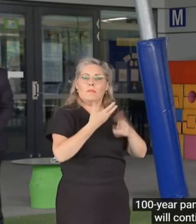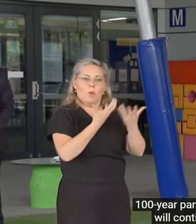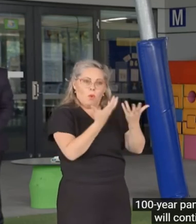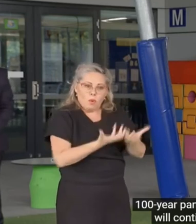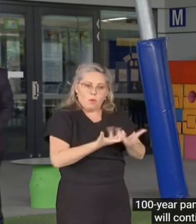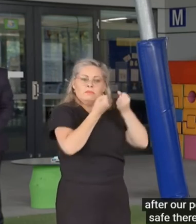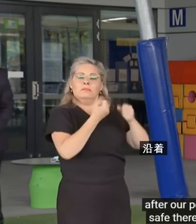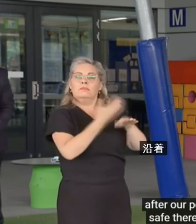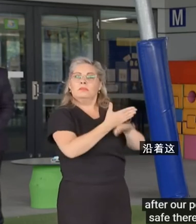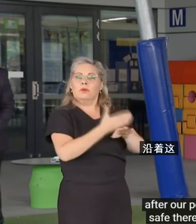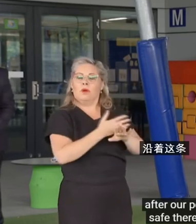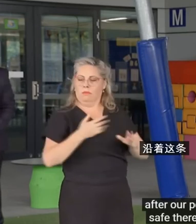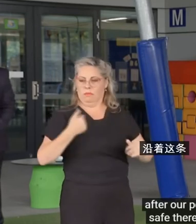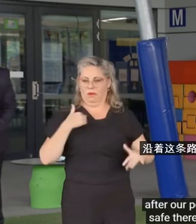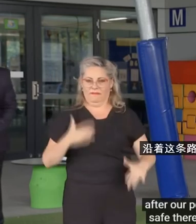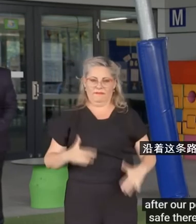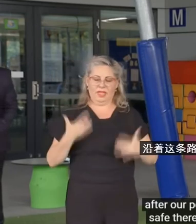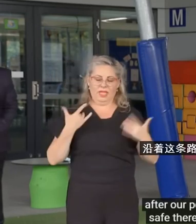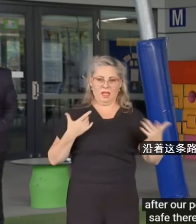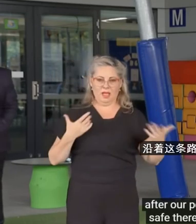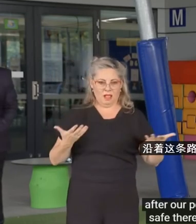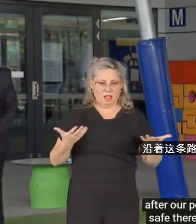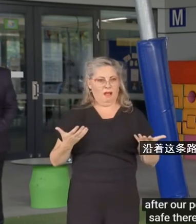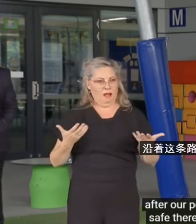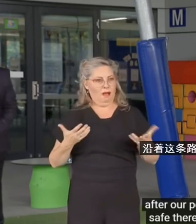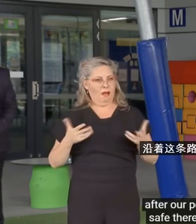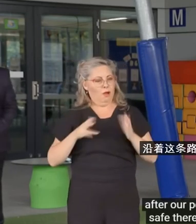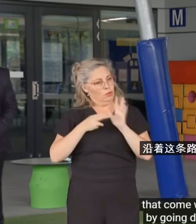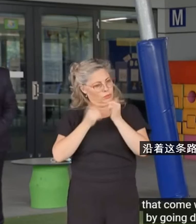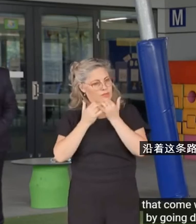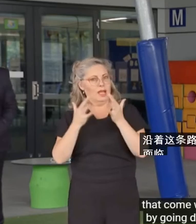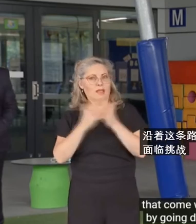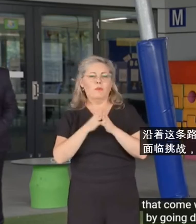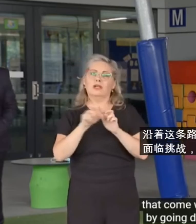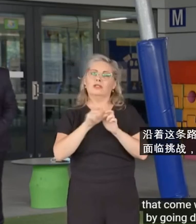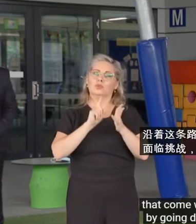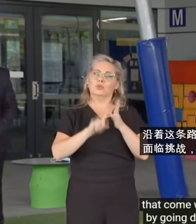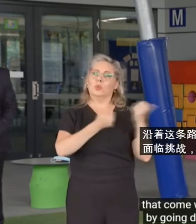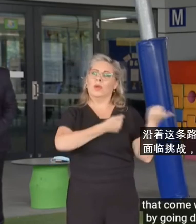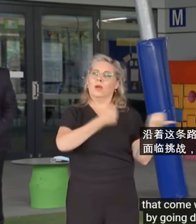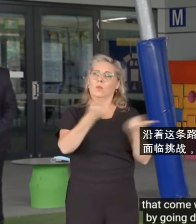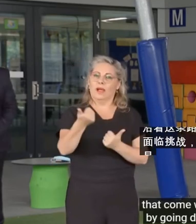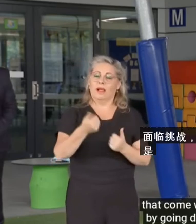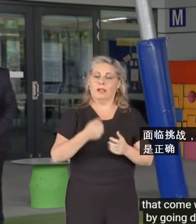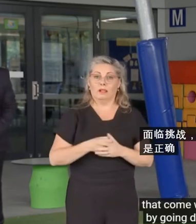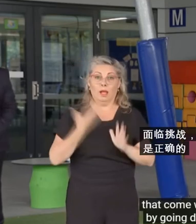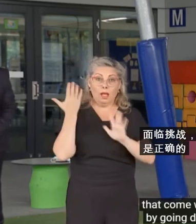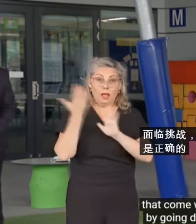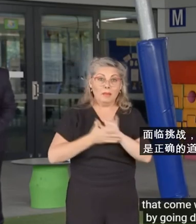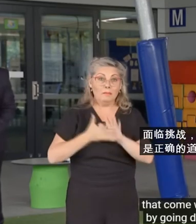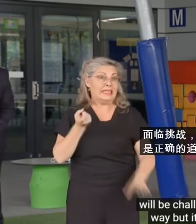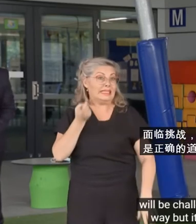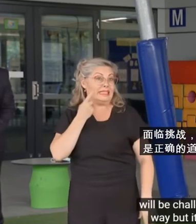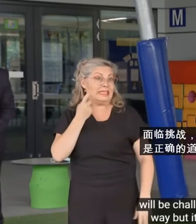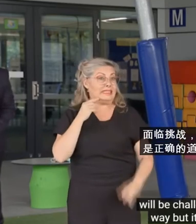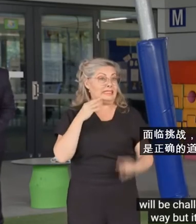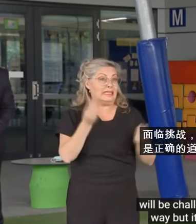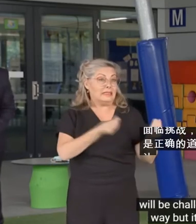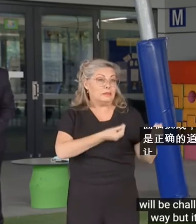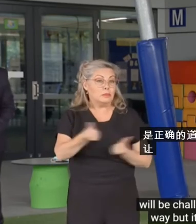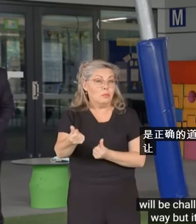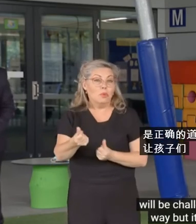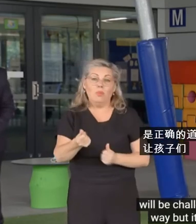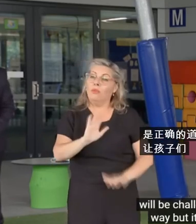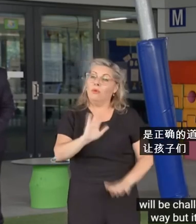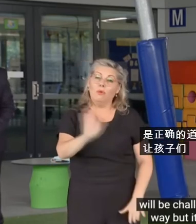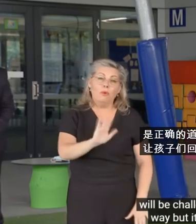term. By going down this path, there will be challenges that come our way, but it's the right path to take. It's the